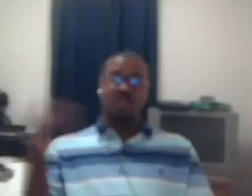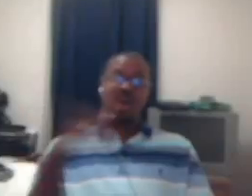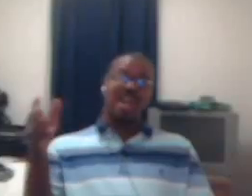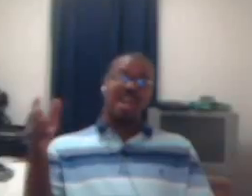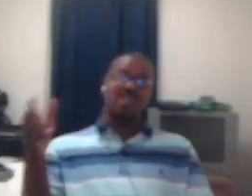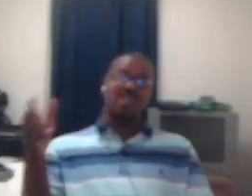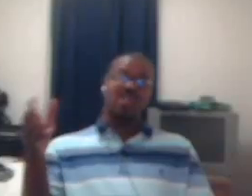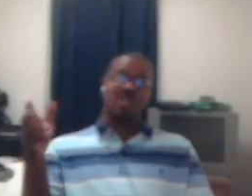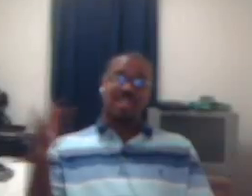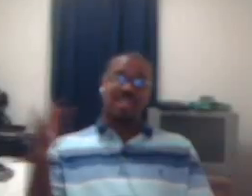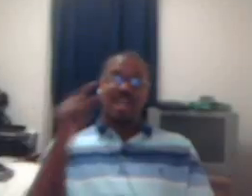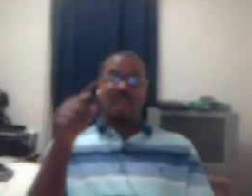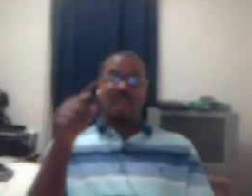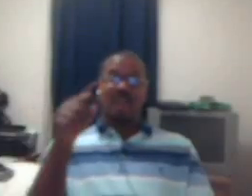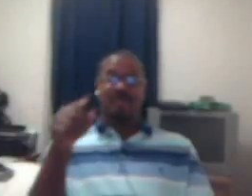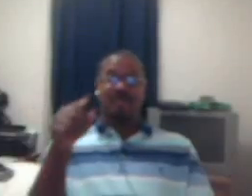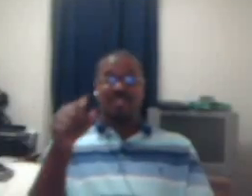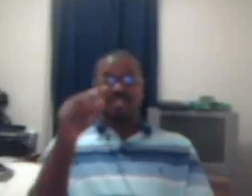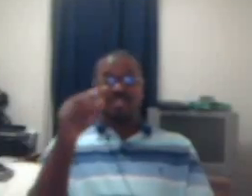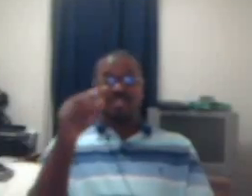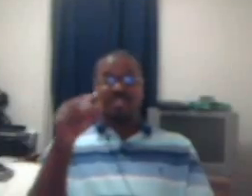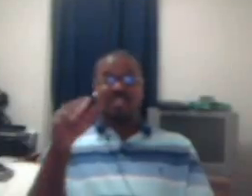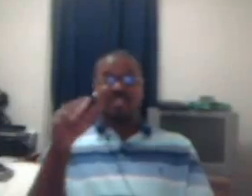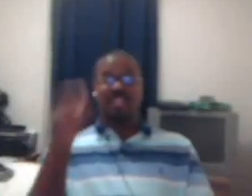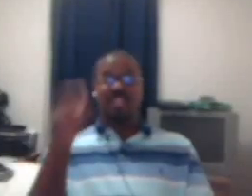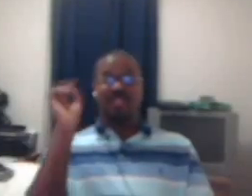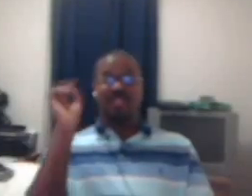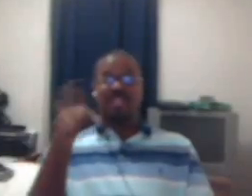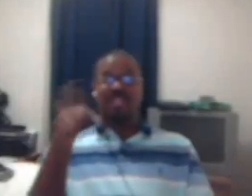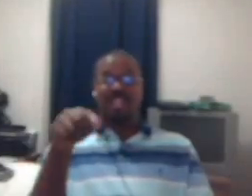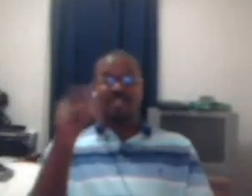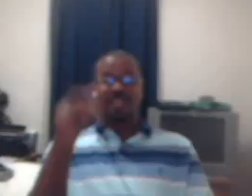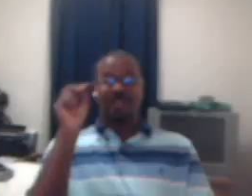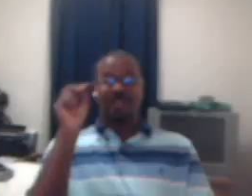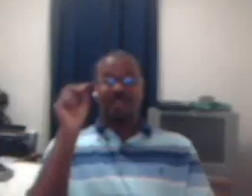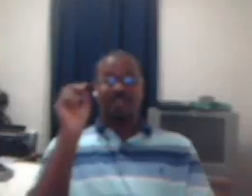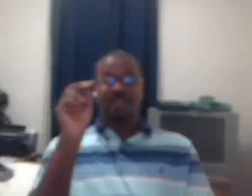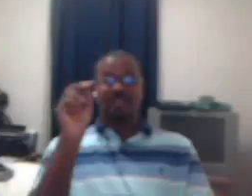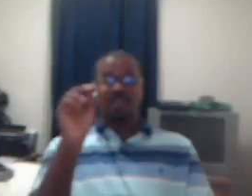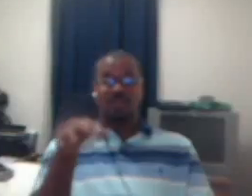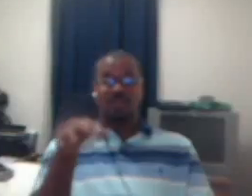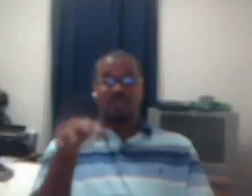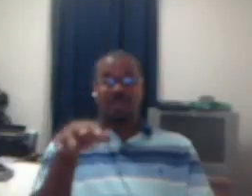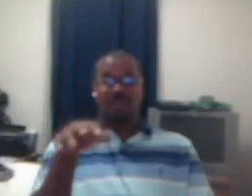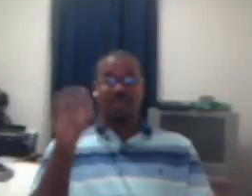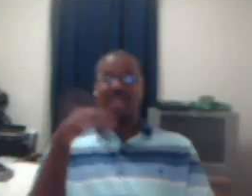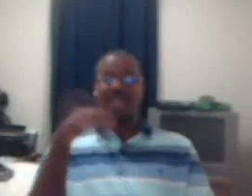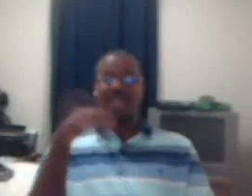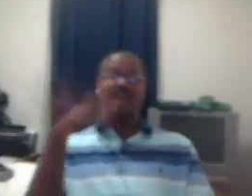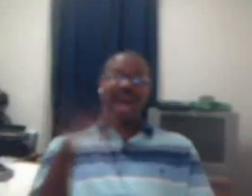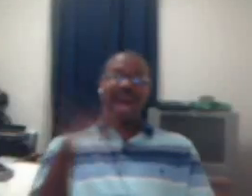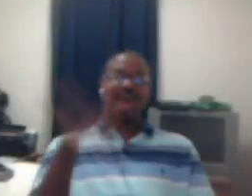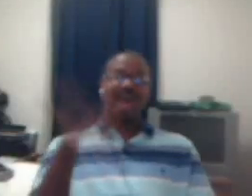wild hyena hood rats, I remember this chick that was yelling at them, the news people saying, bye,